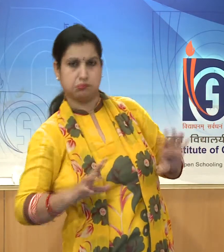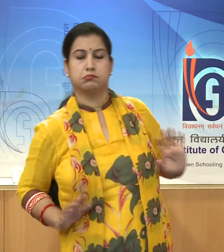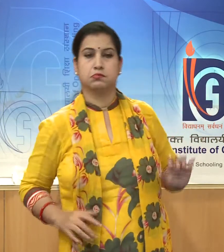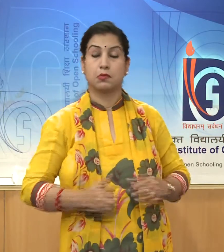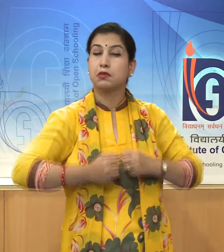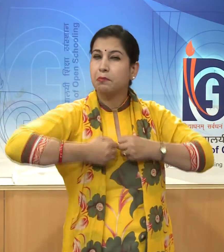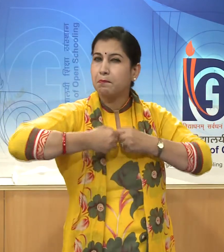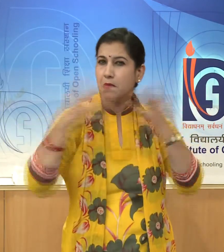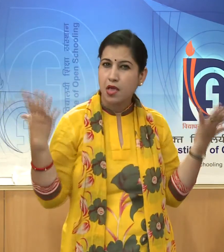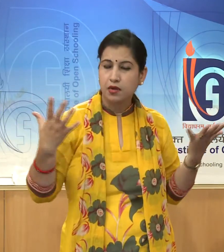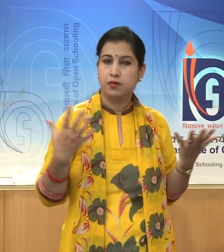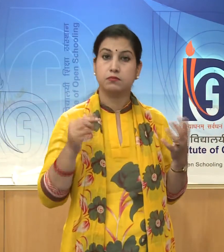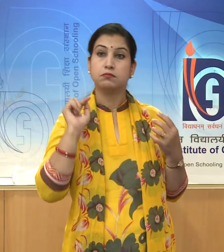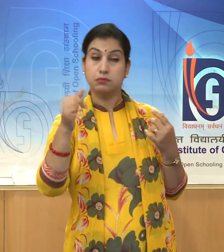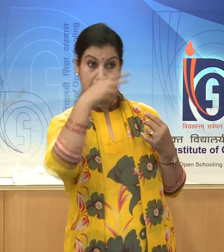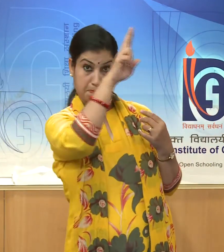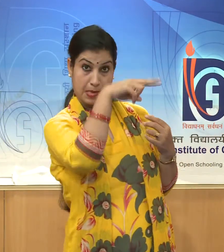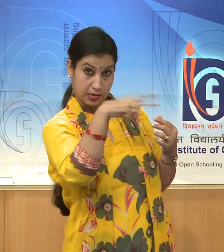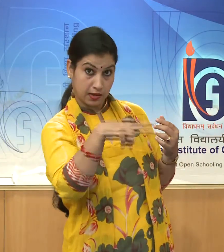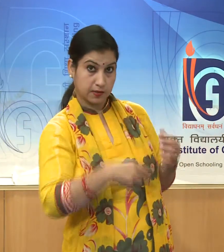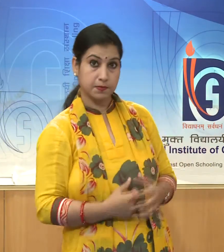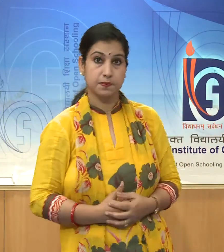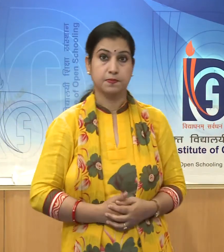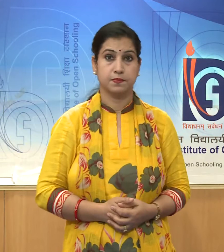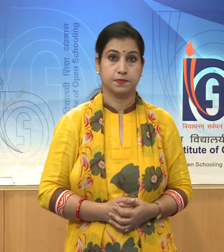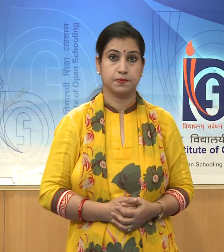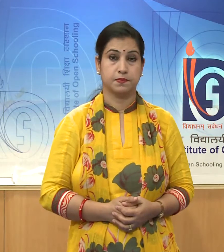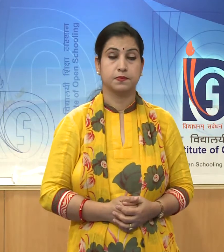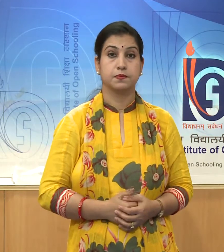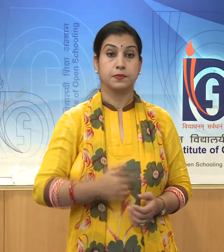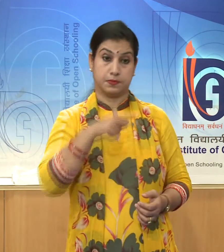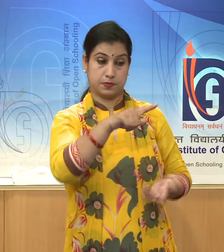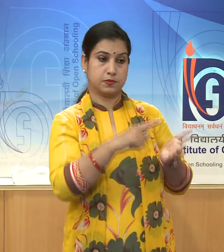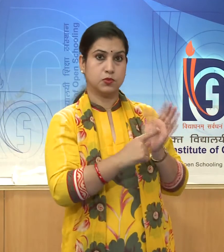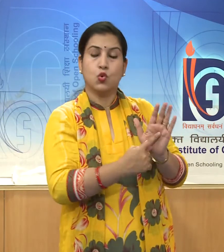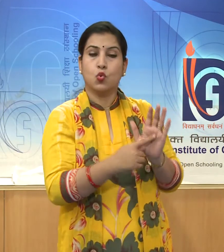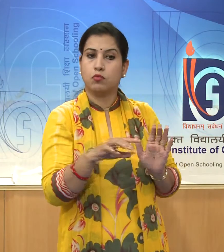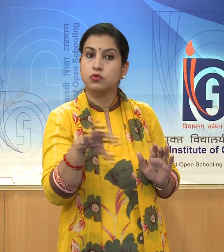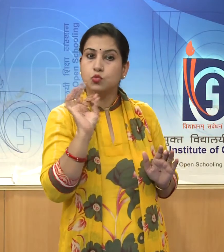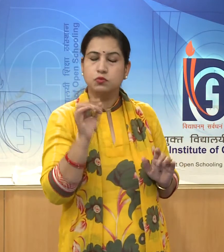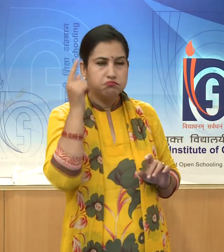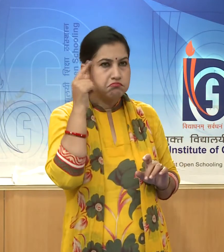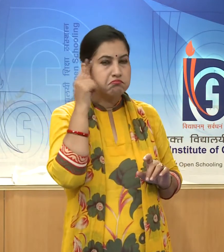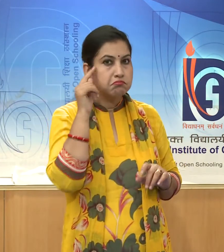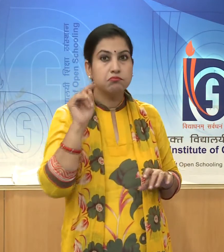In most of his paintings, he preferred to